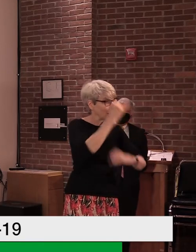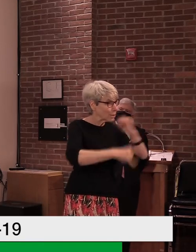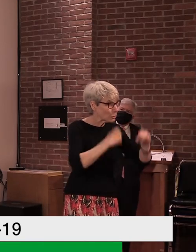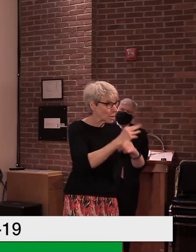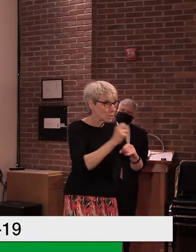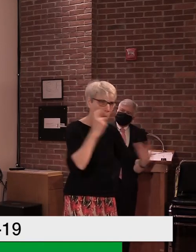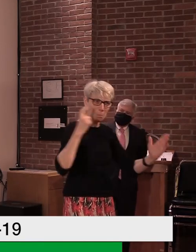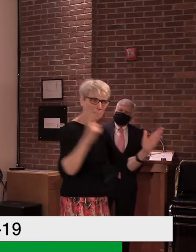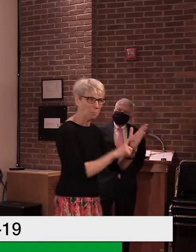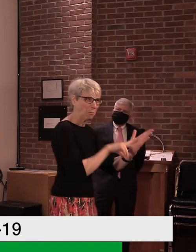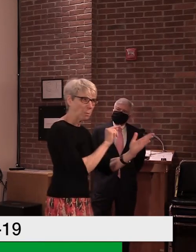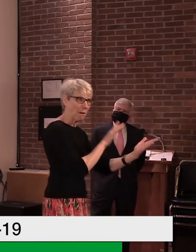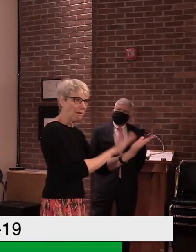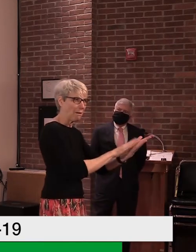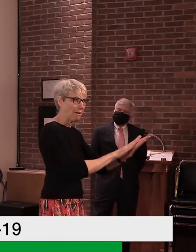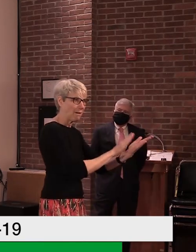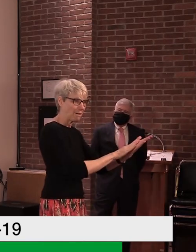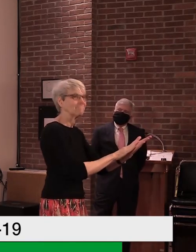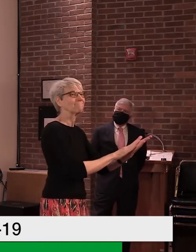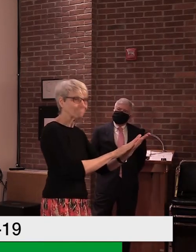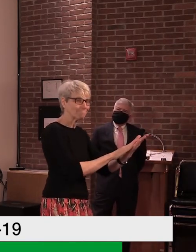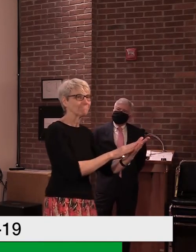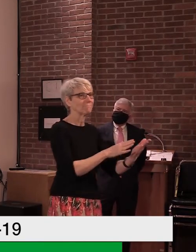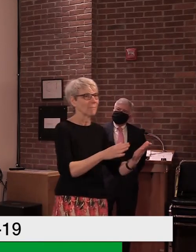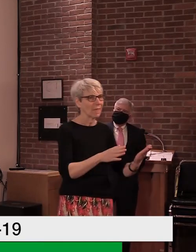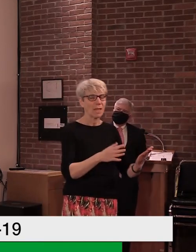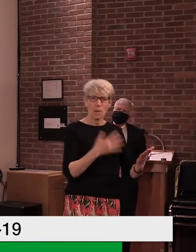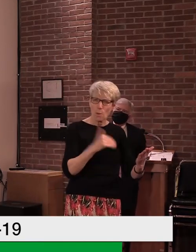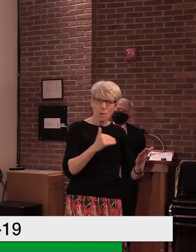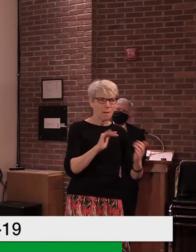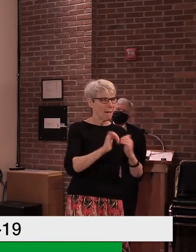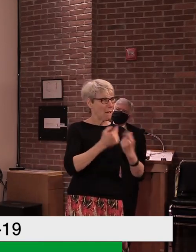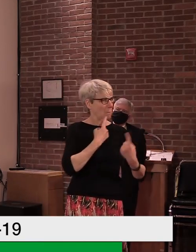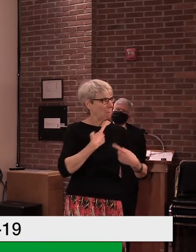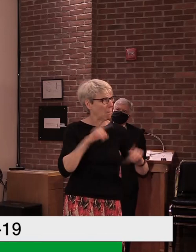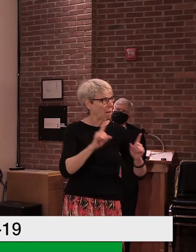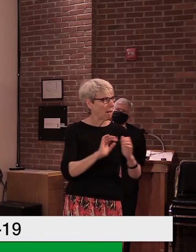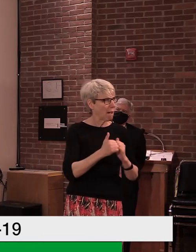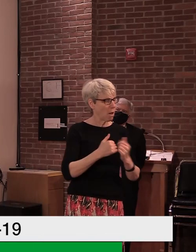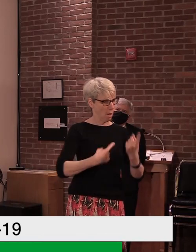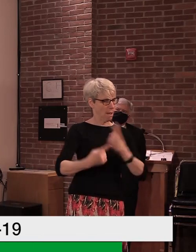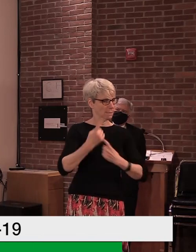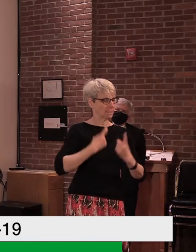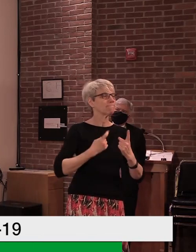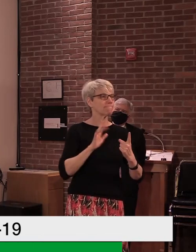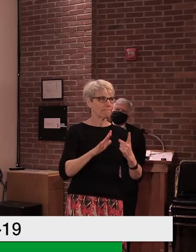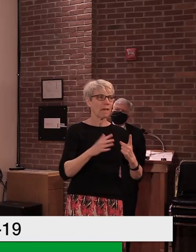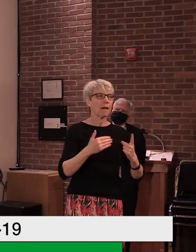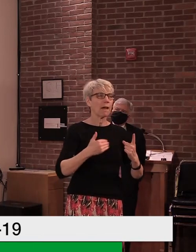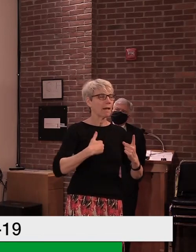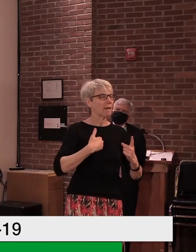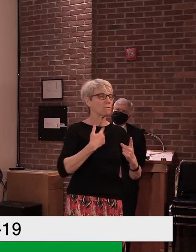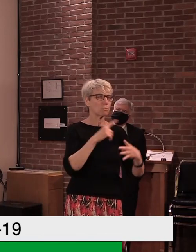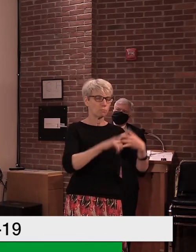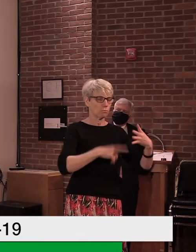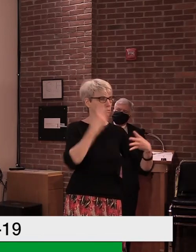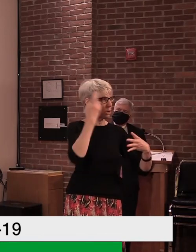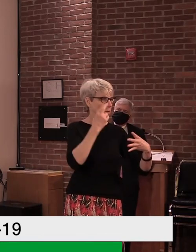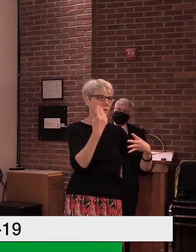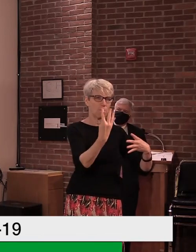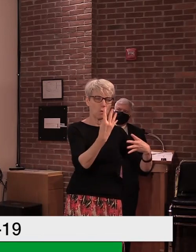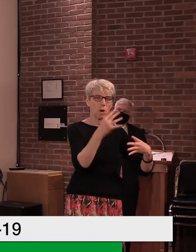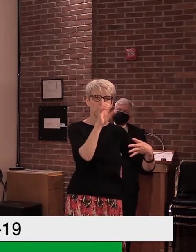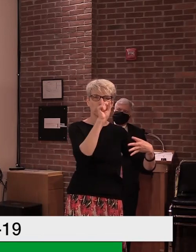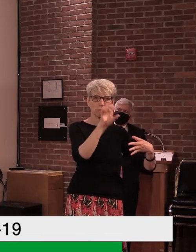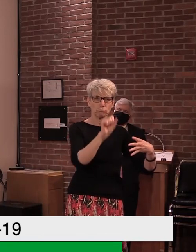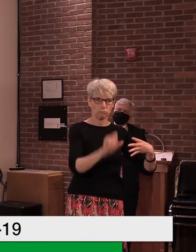tell others are four possible explanations for this performance. First and